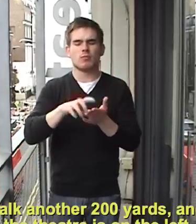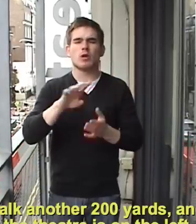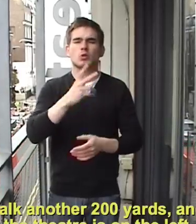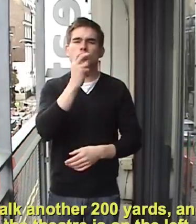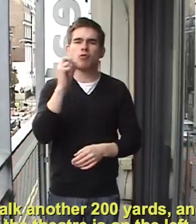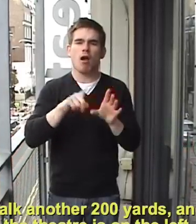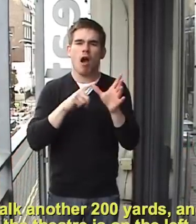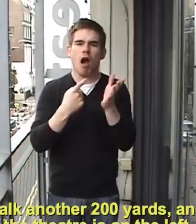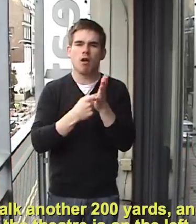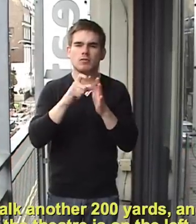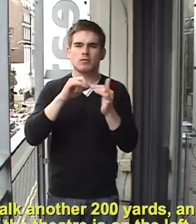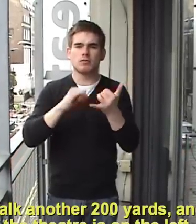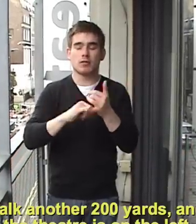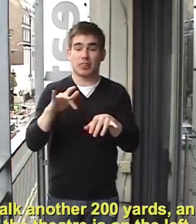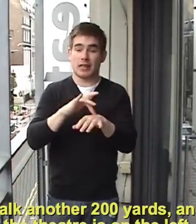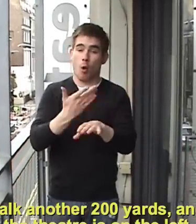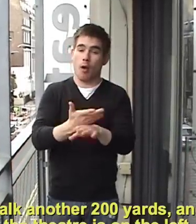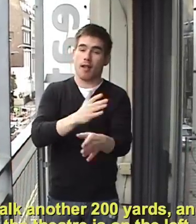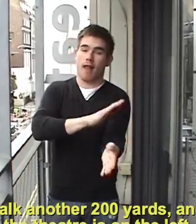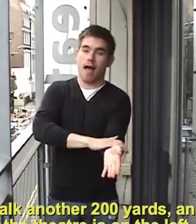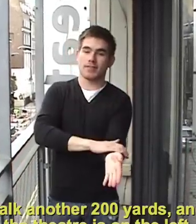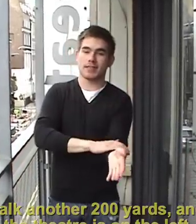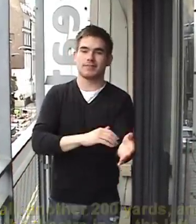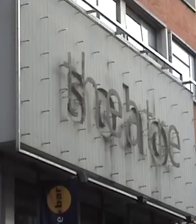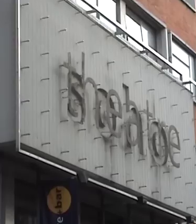Walk another 200 yards, and the theatre is on the left hand side.